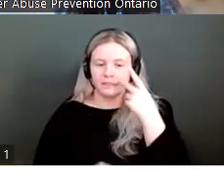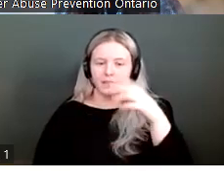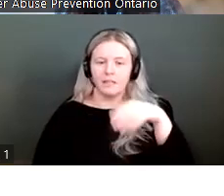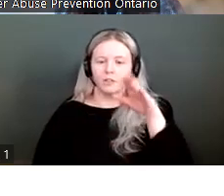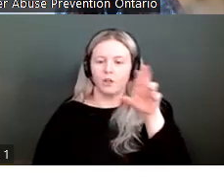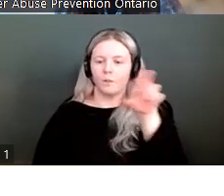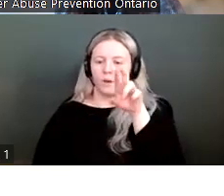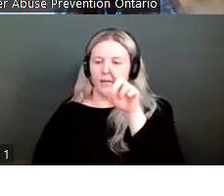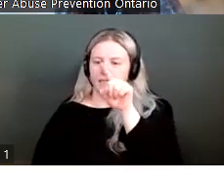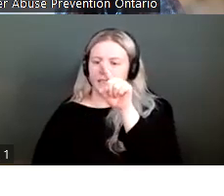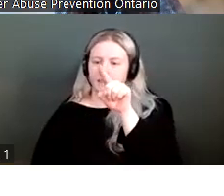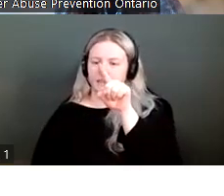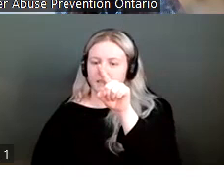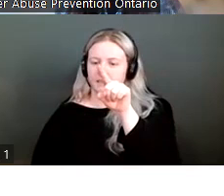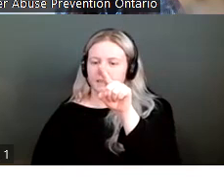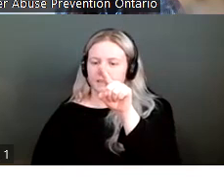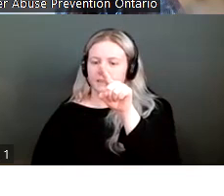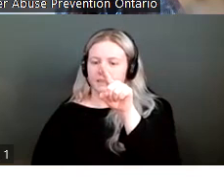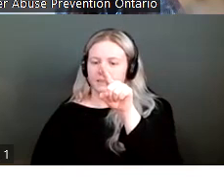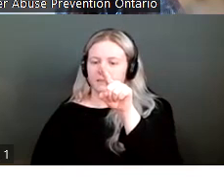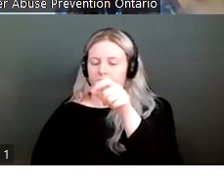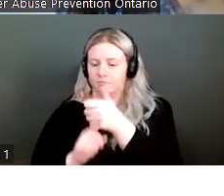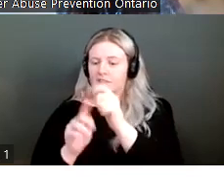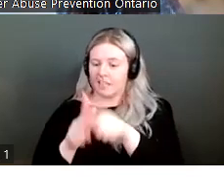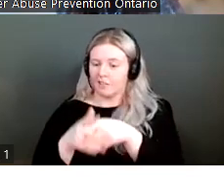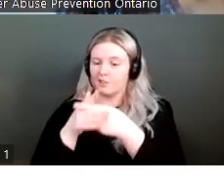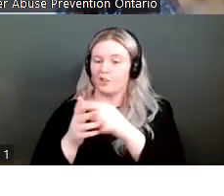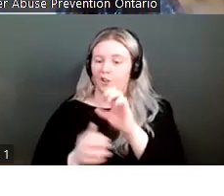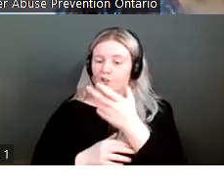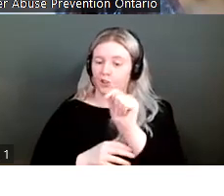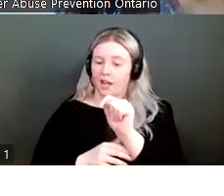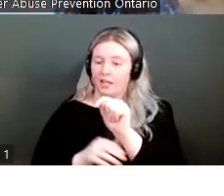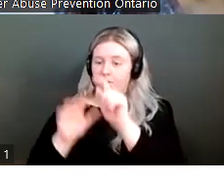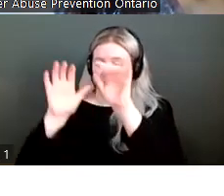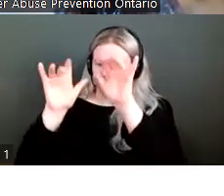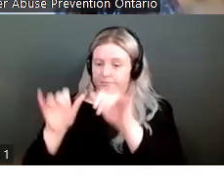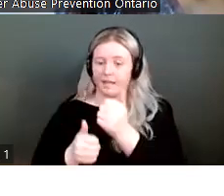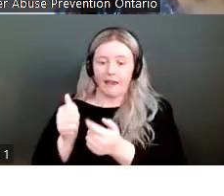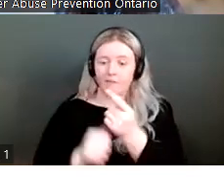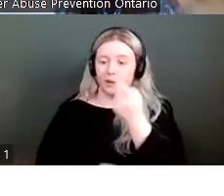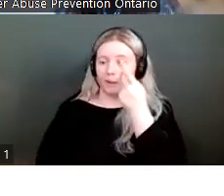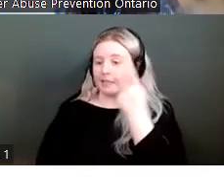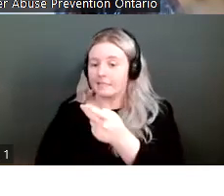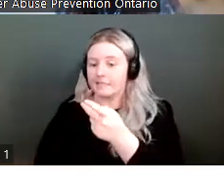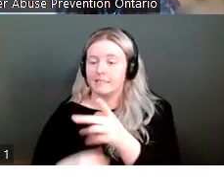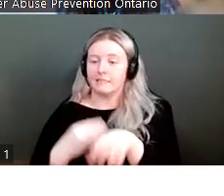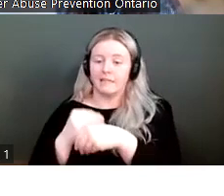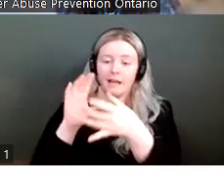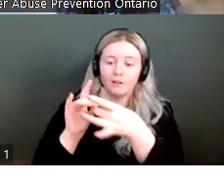right-hand screen where you can start a chat, and everyone can see that or comment on your posts that you have.